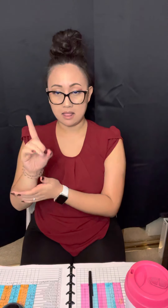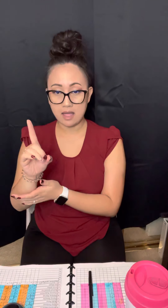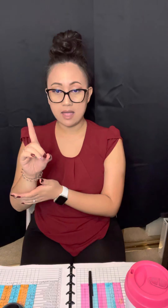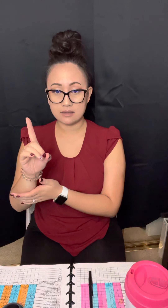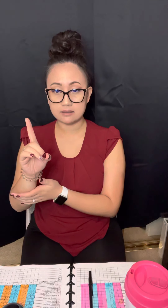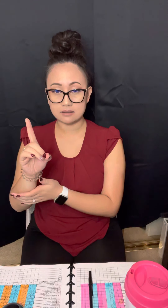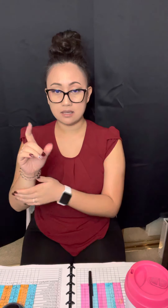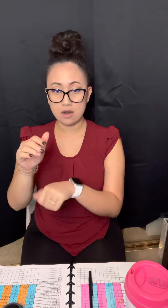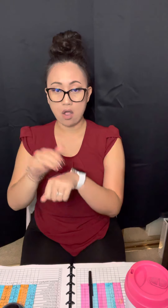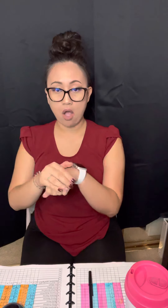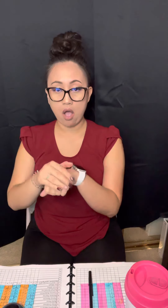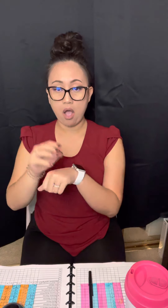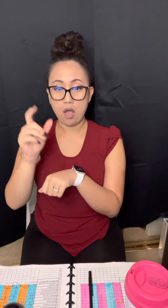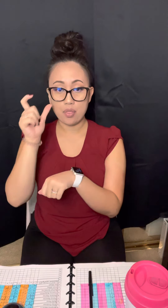of